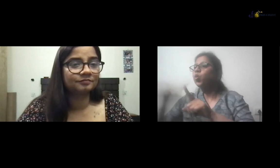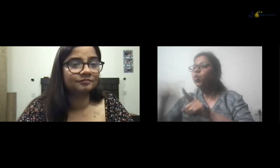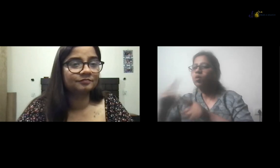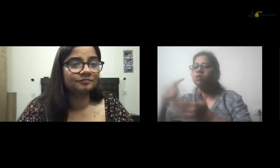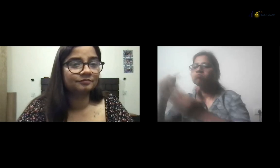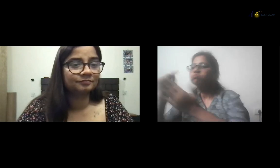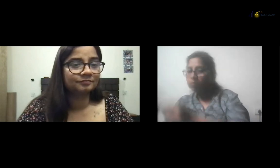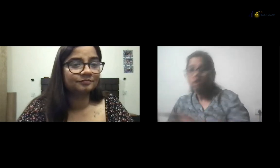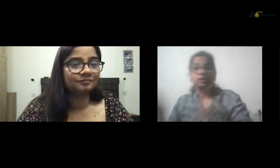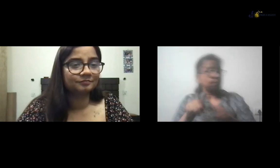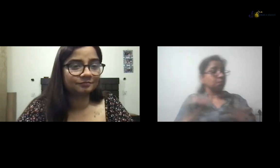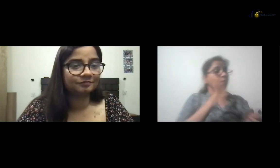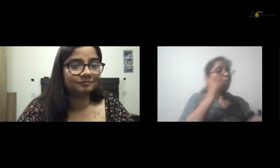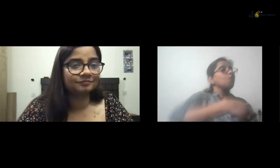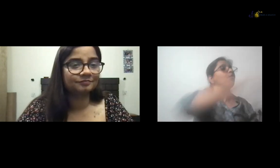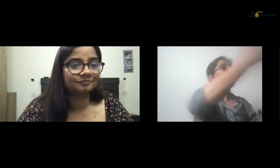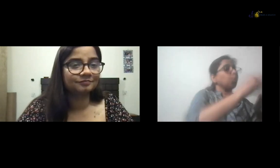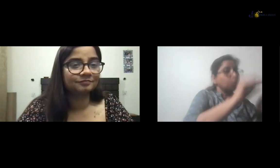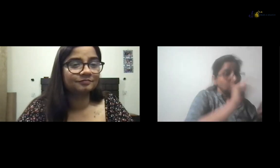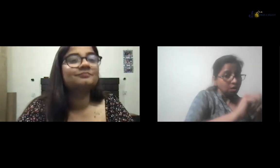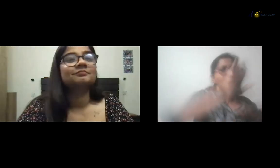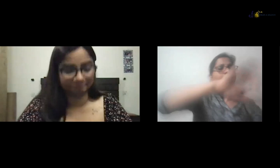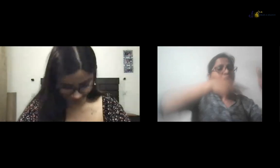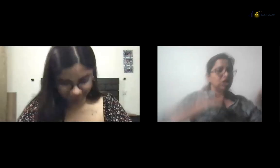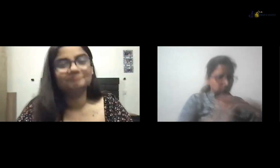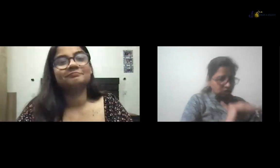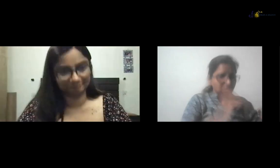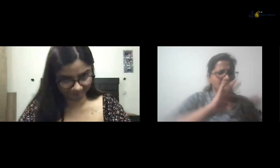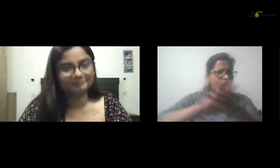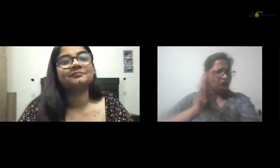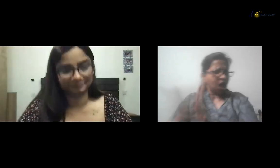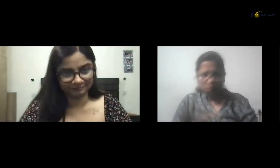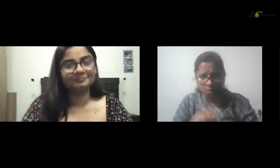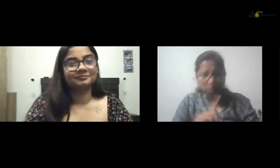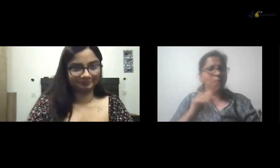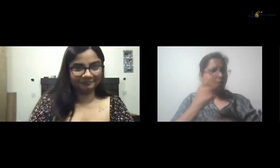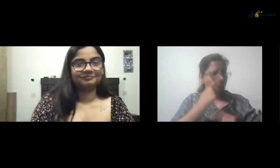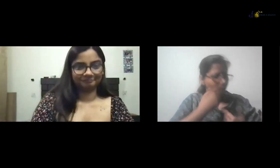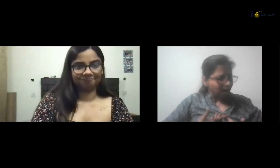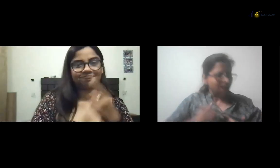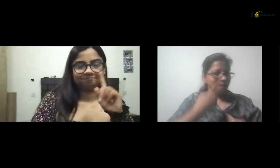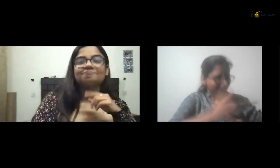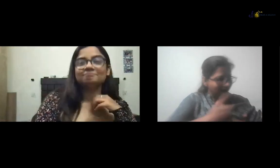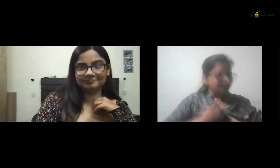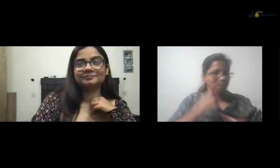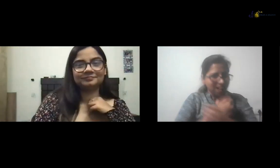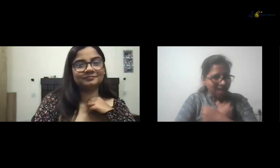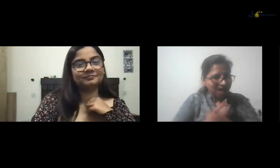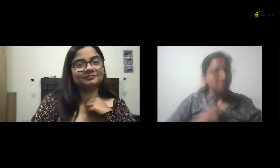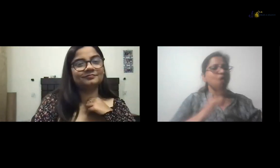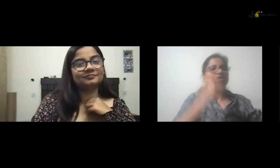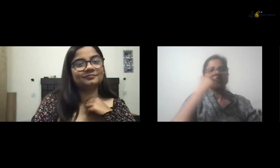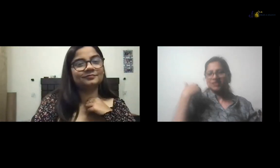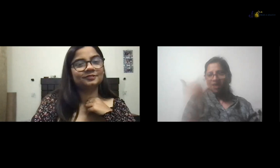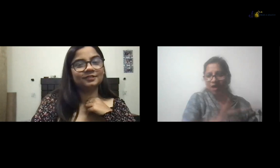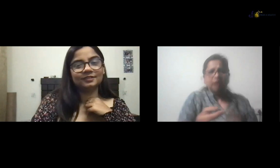some accused they were suicide by themselves. And also if we are teaching our boys and girls that